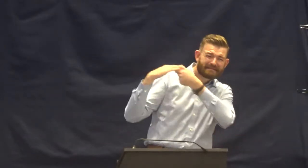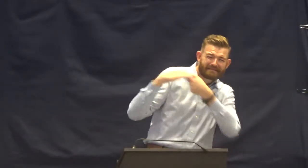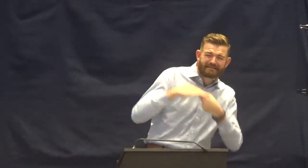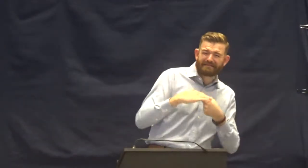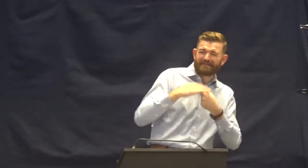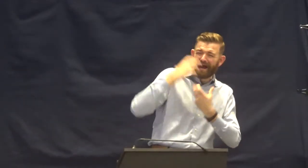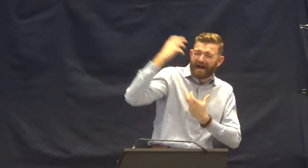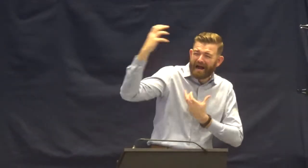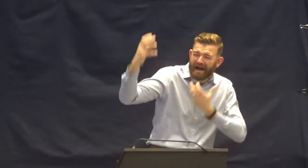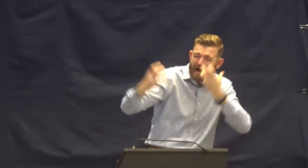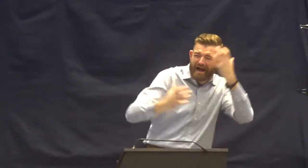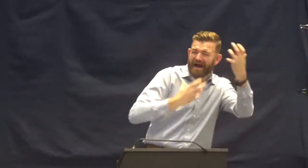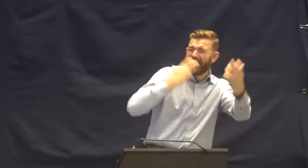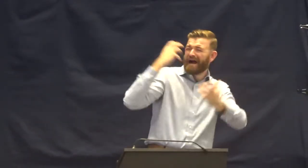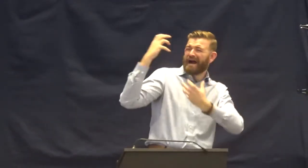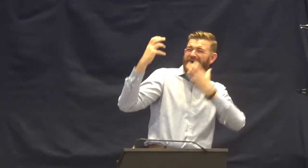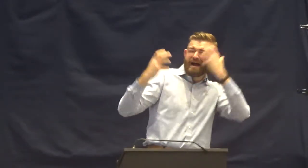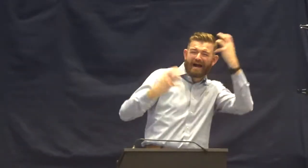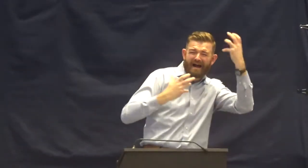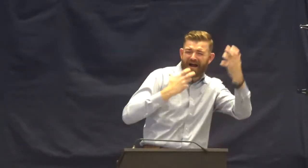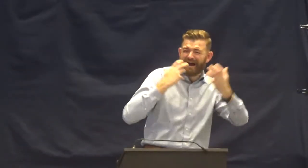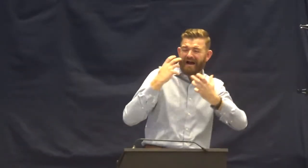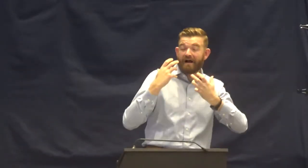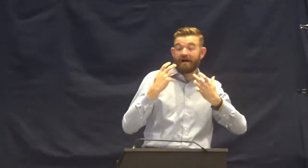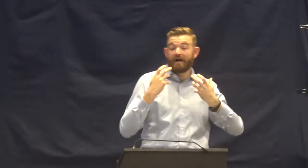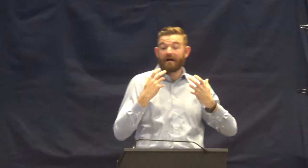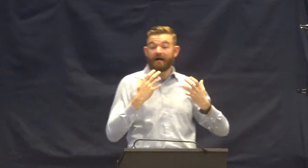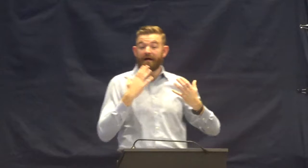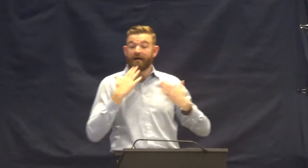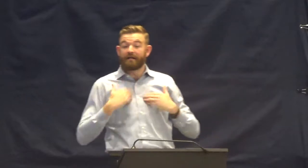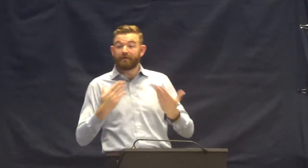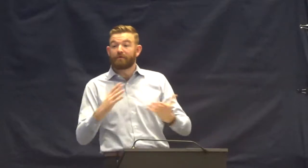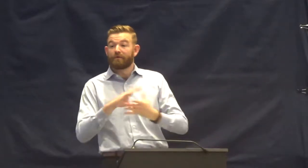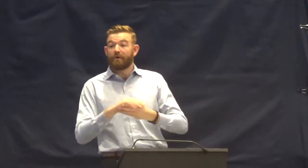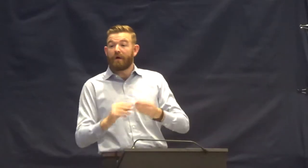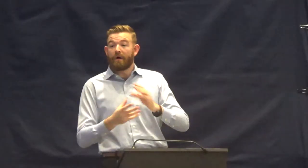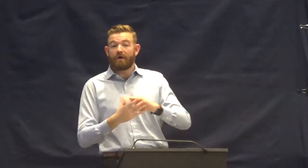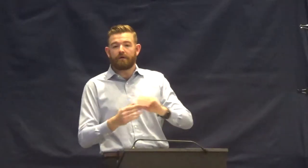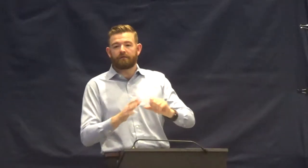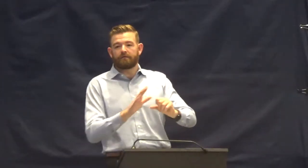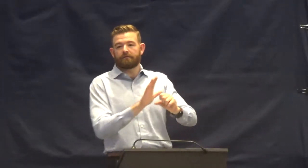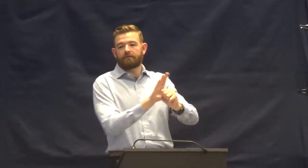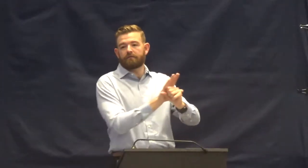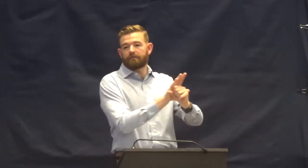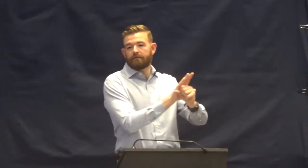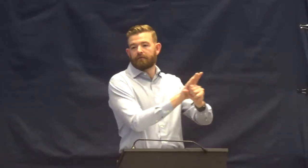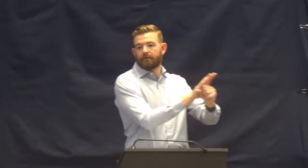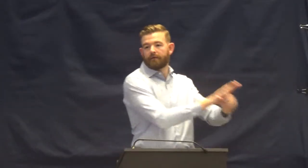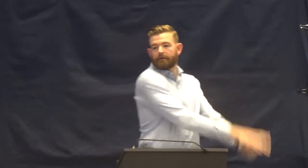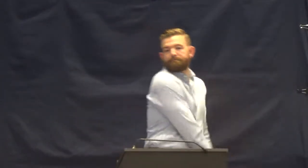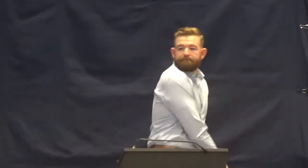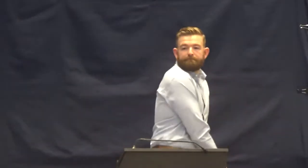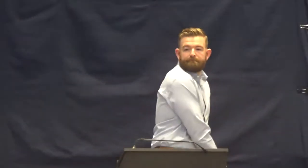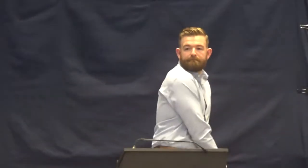The Europeans were oppressive. They tortured the indigenous